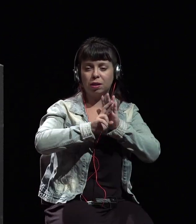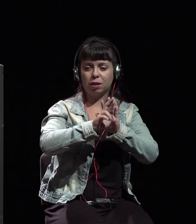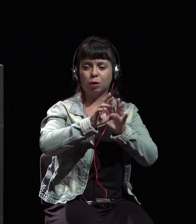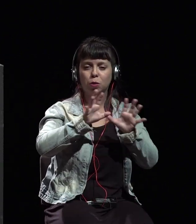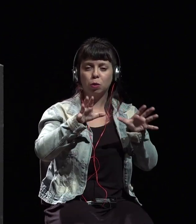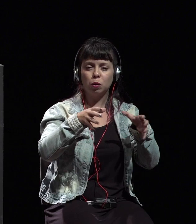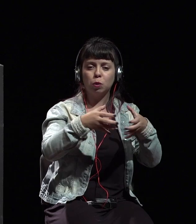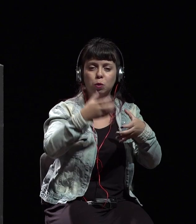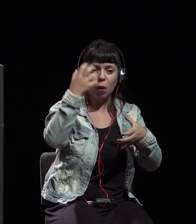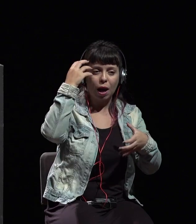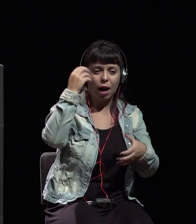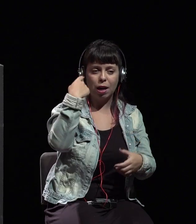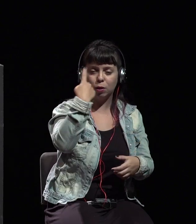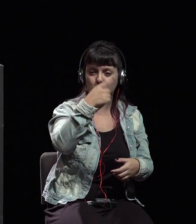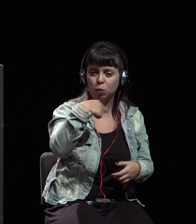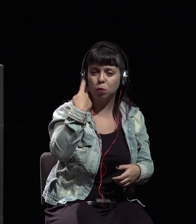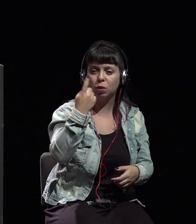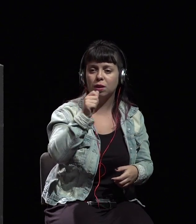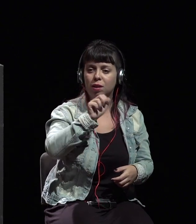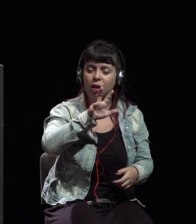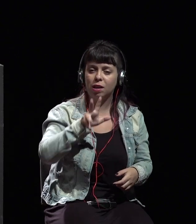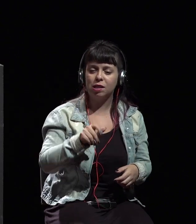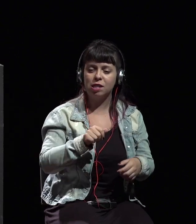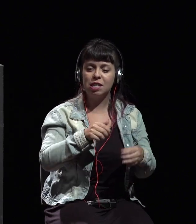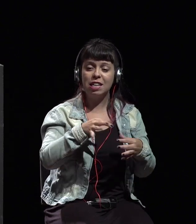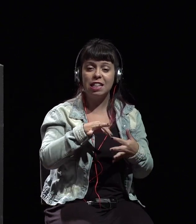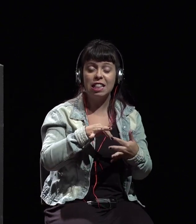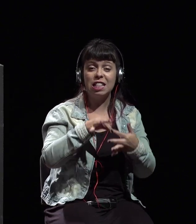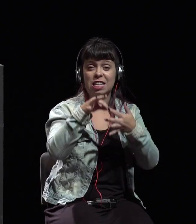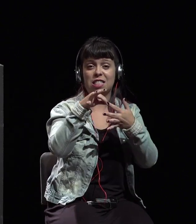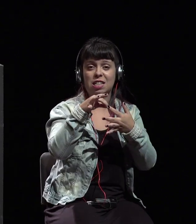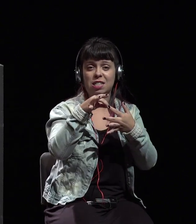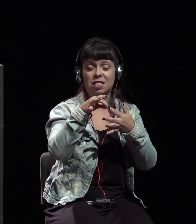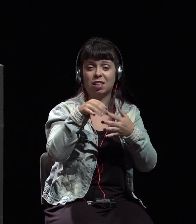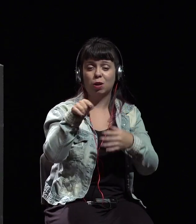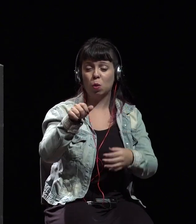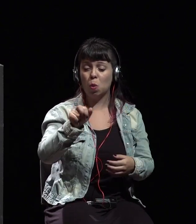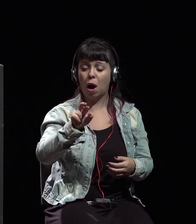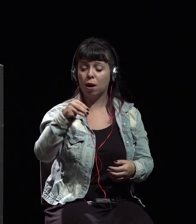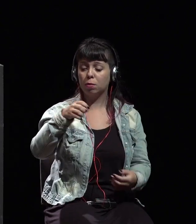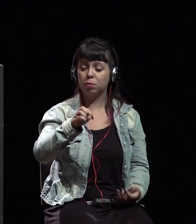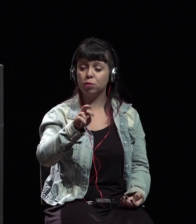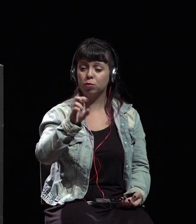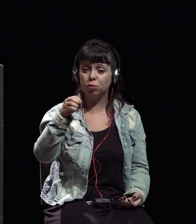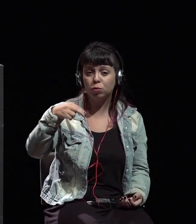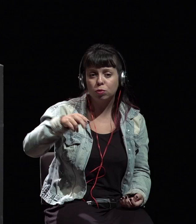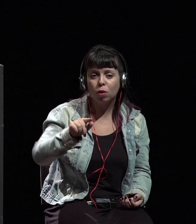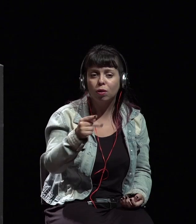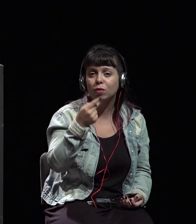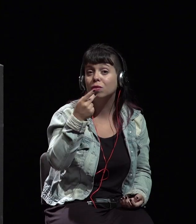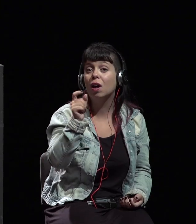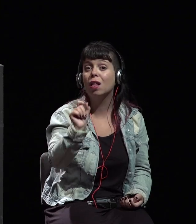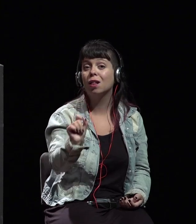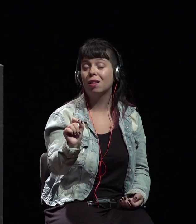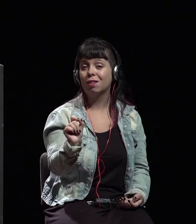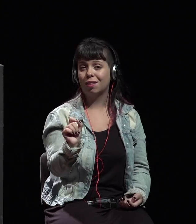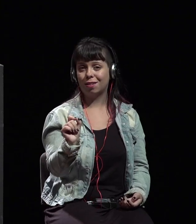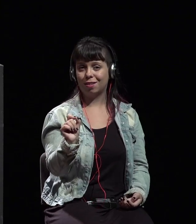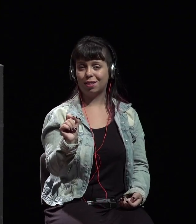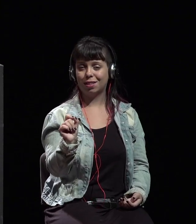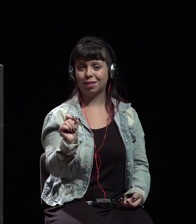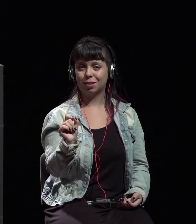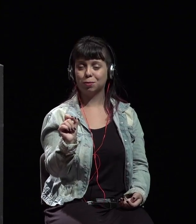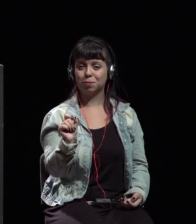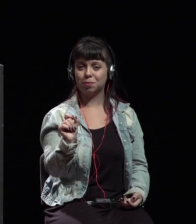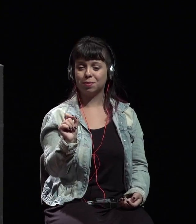workers, Armstrong argued that people of color are too early in the civilizing process to rule themselves. This article is one